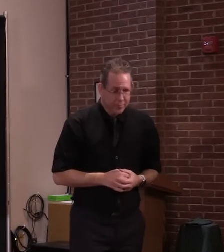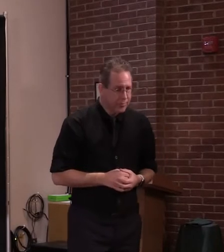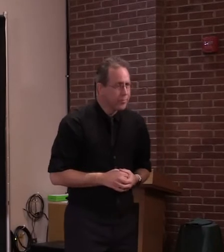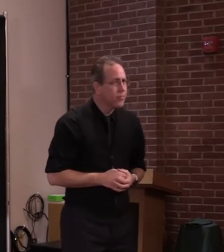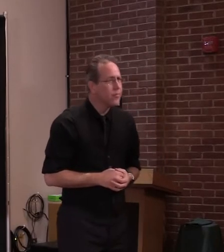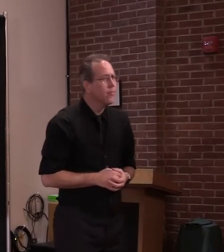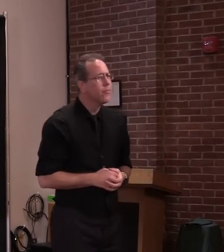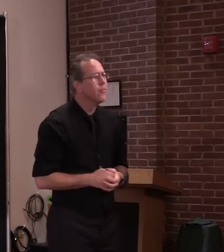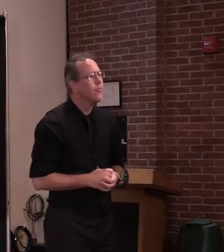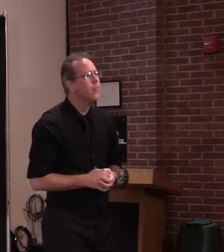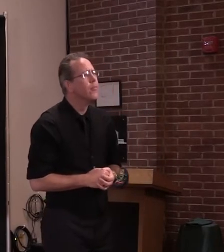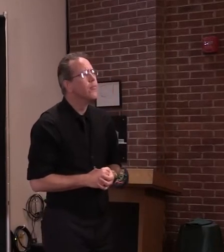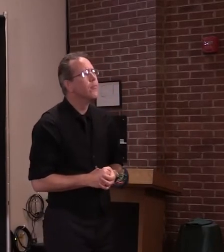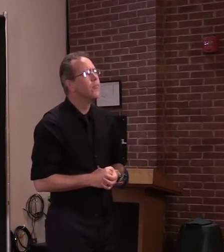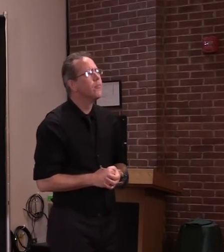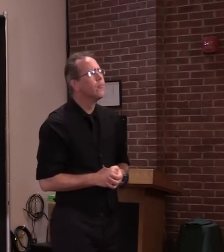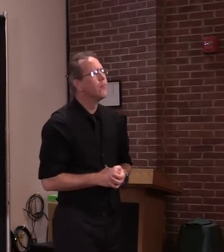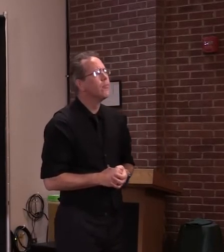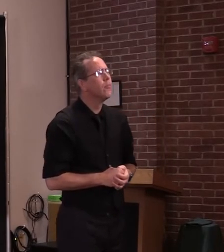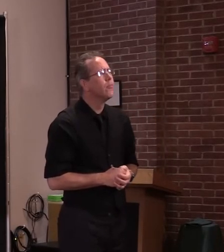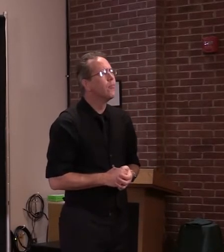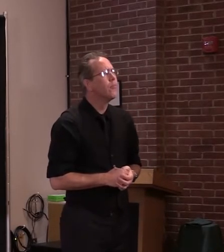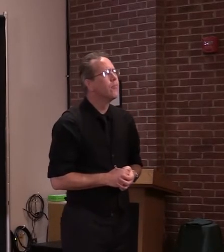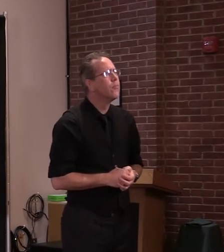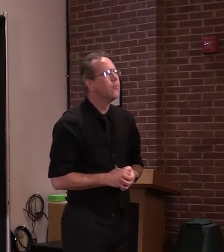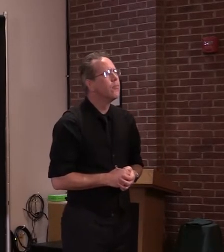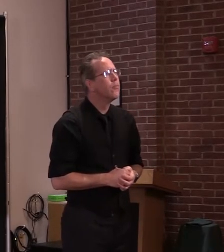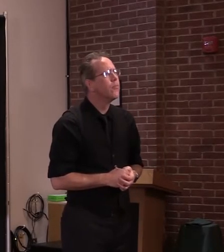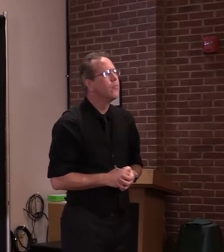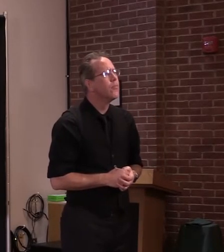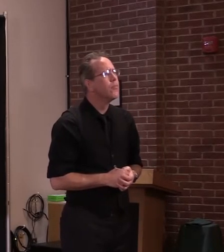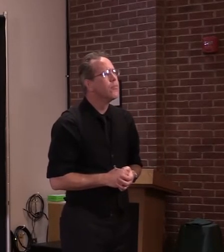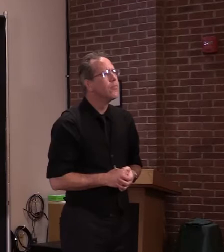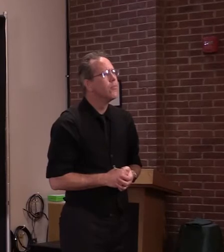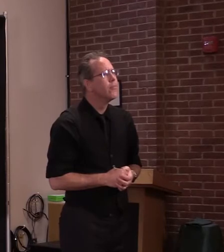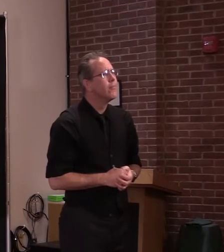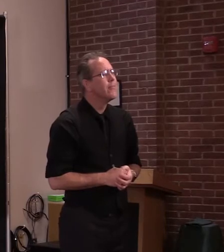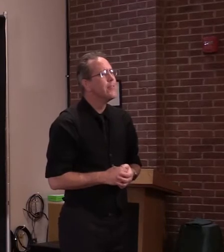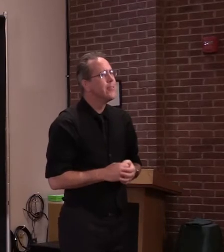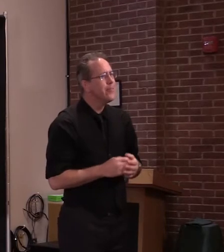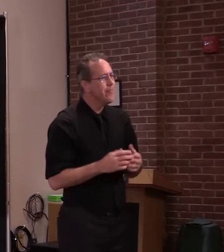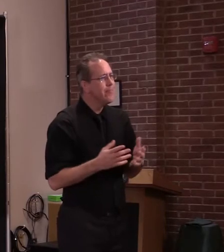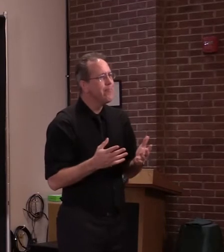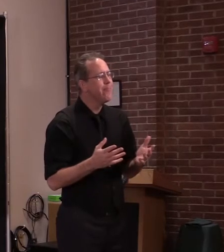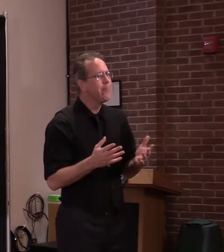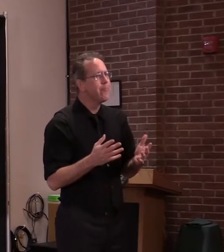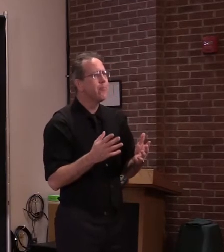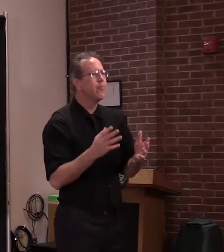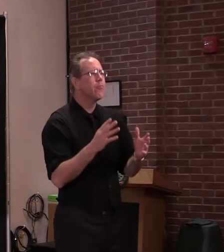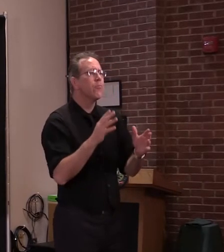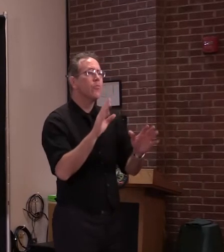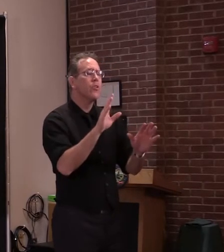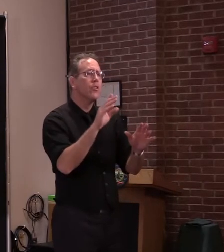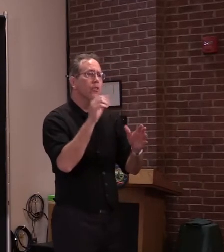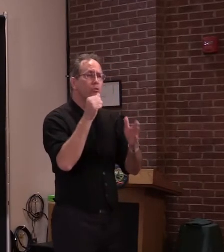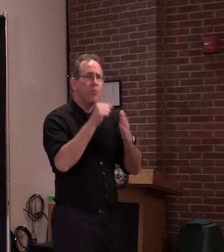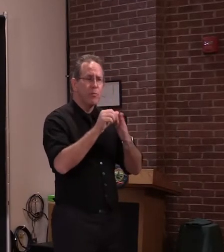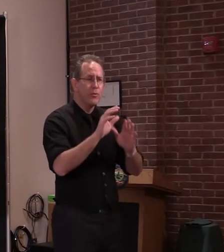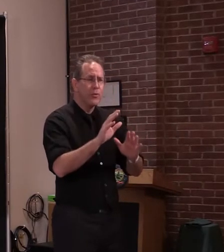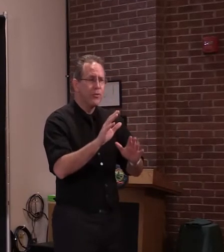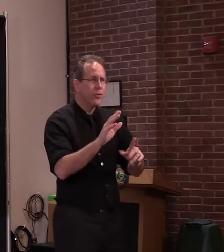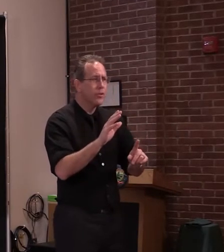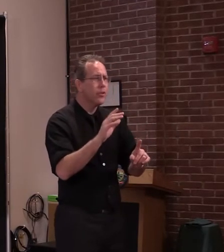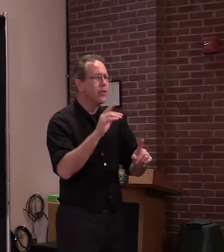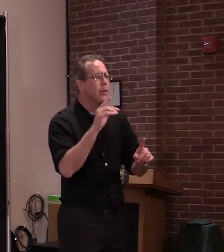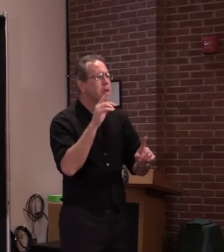Well, I think it's important to remember that the school setting in particular has been a more controlled